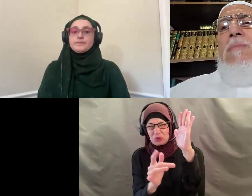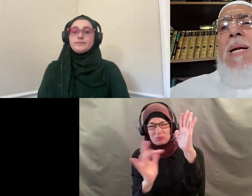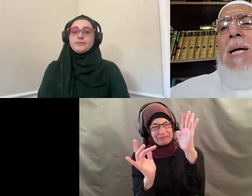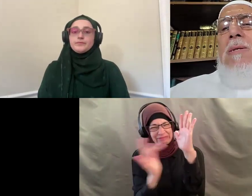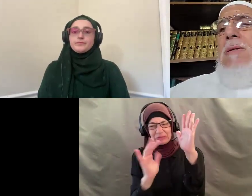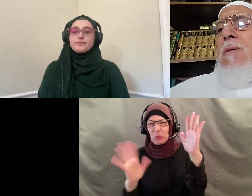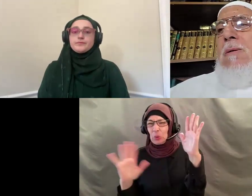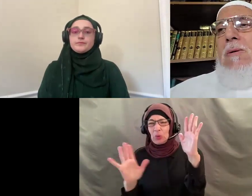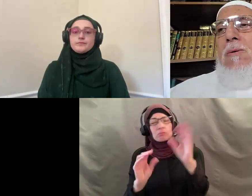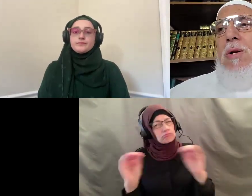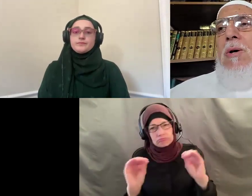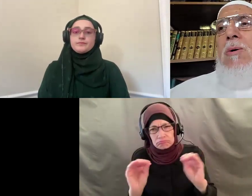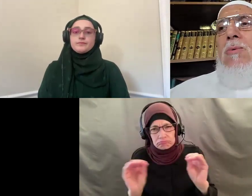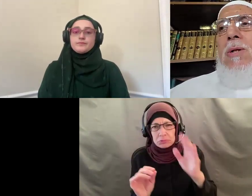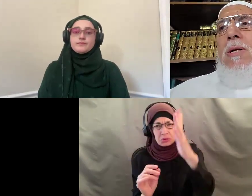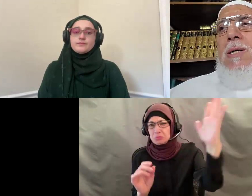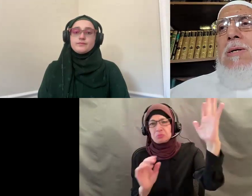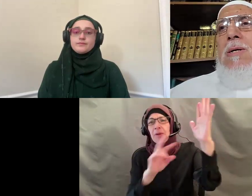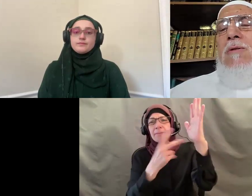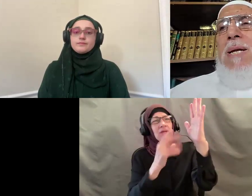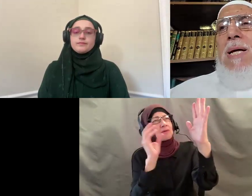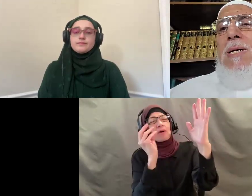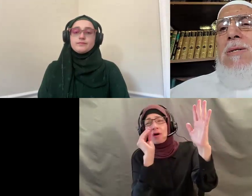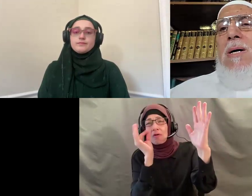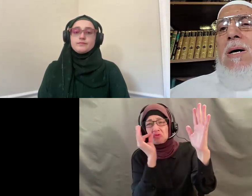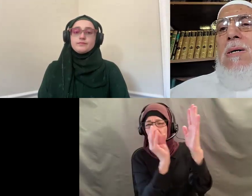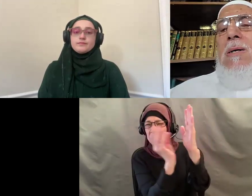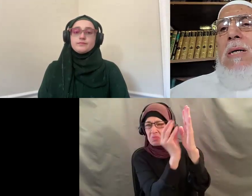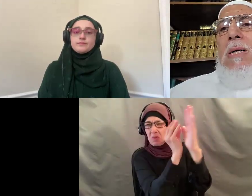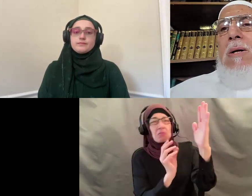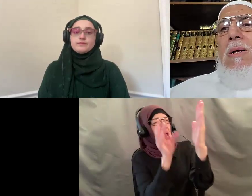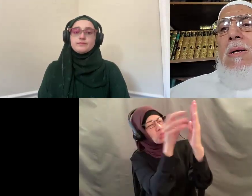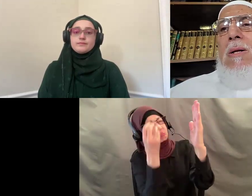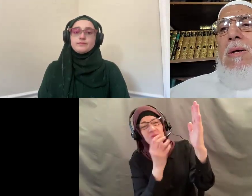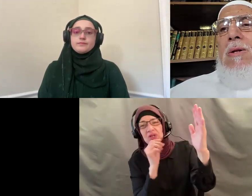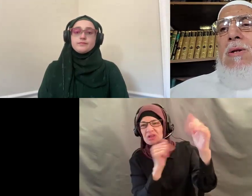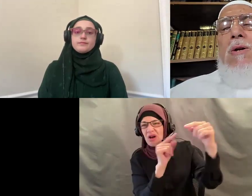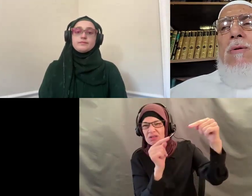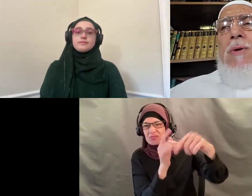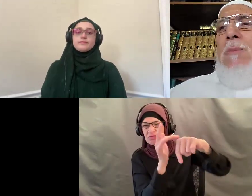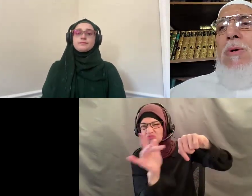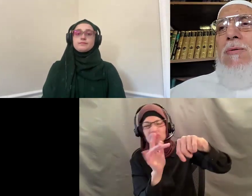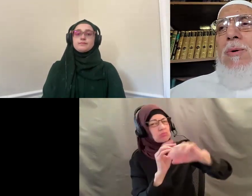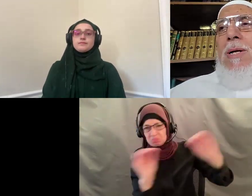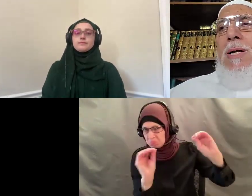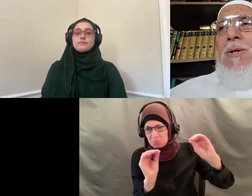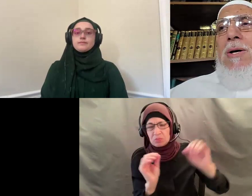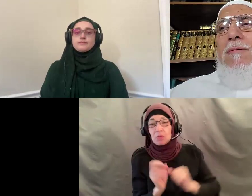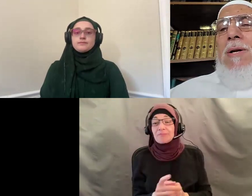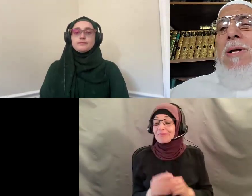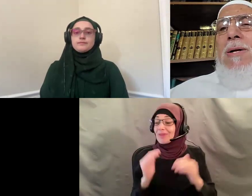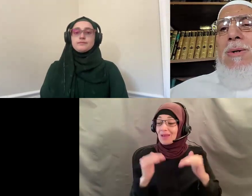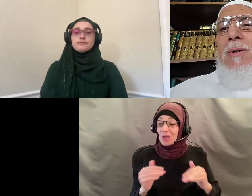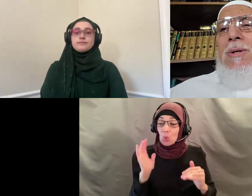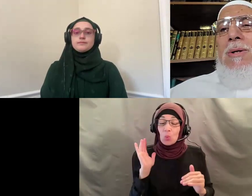Clusters of bananas. We know what clusters of bananas are. They look very beautiful and they